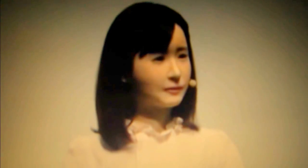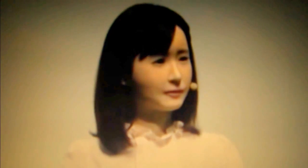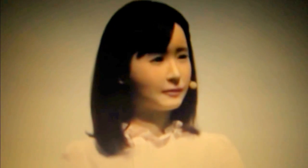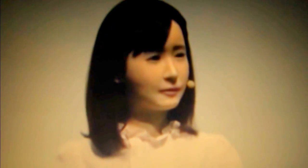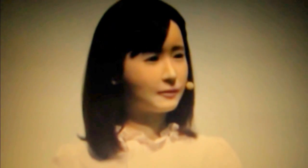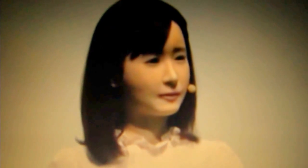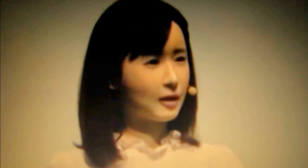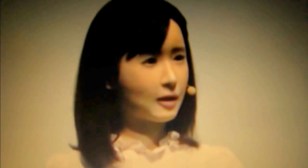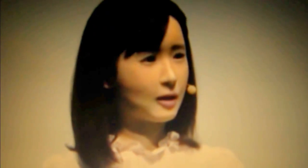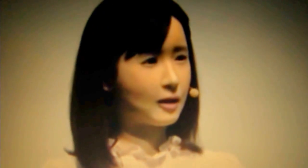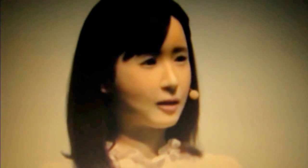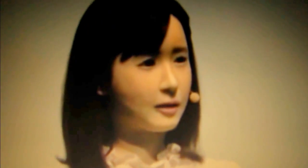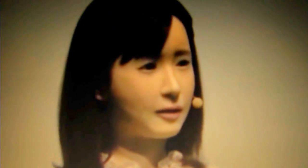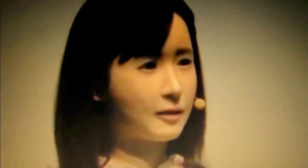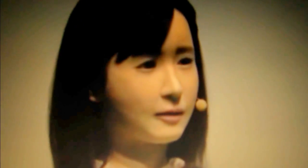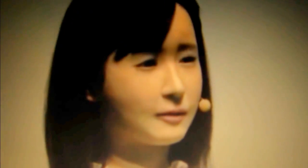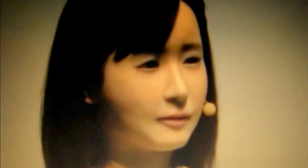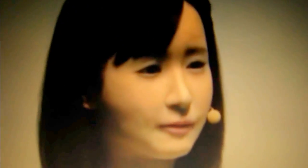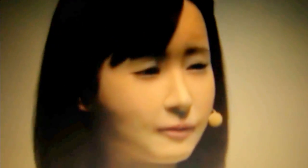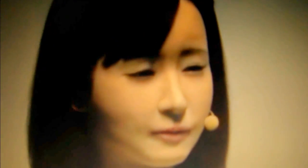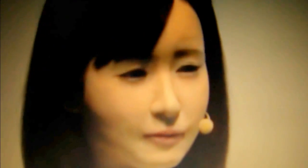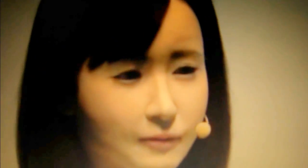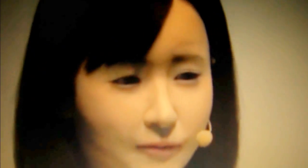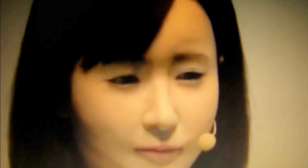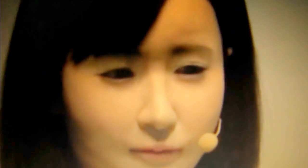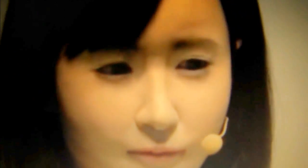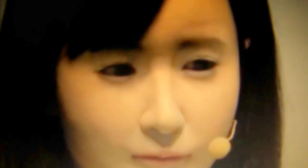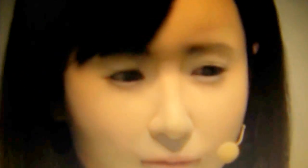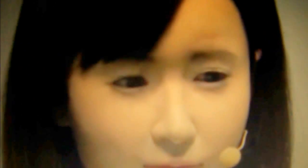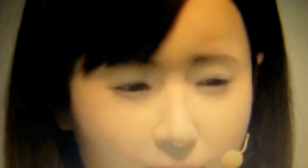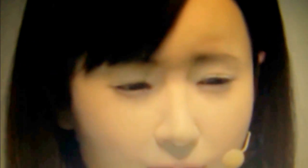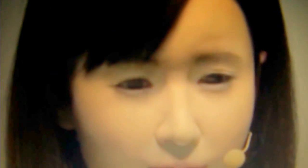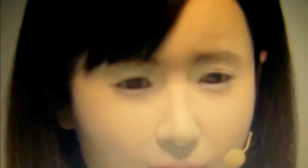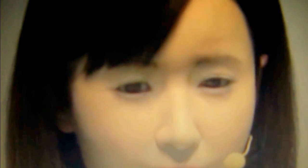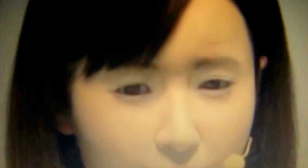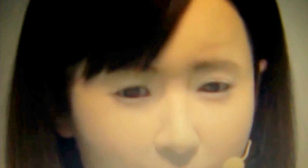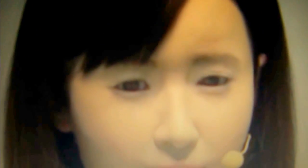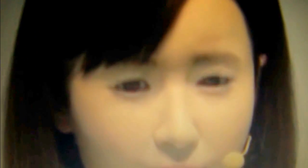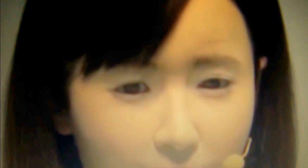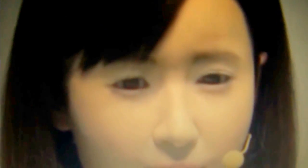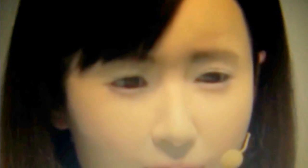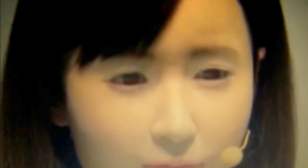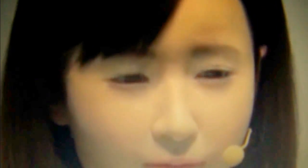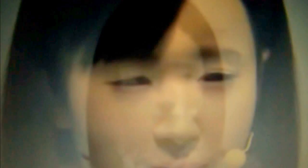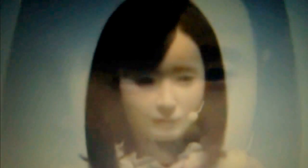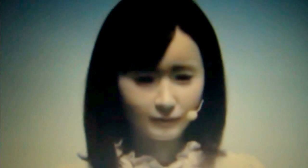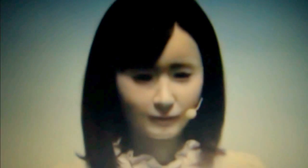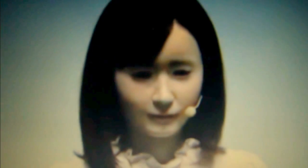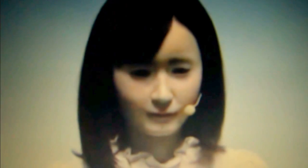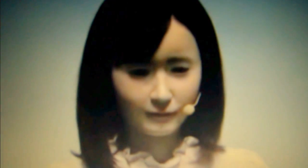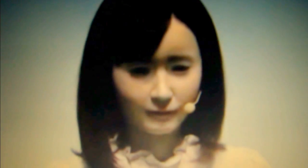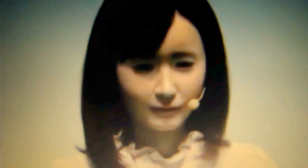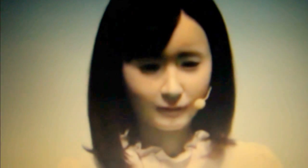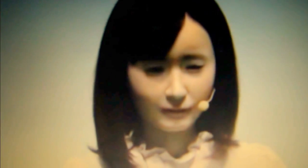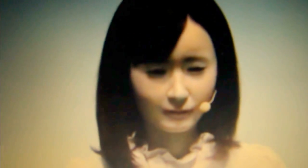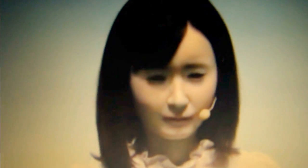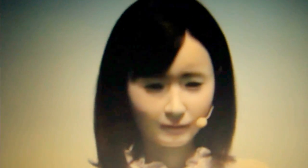Toshiba Corporation demonstrated its new robot at the Japanese Exhibition of Advanced Technologies, held in